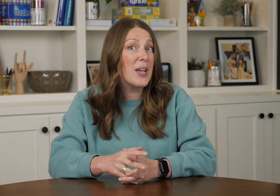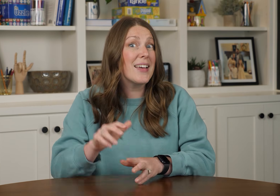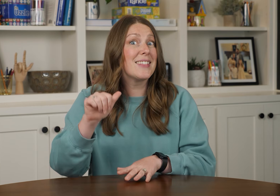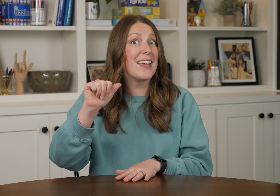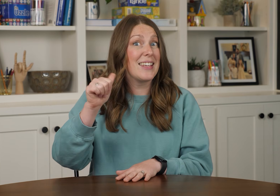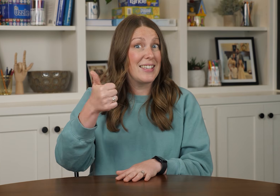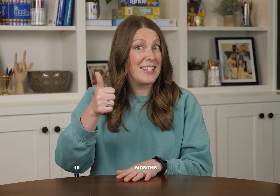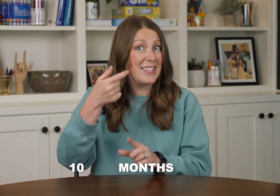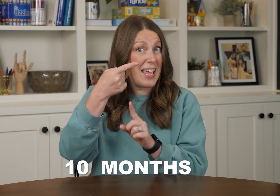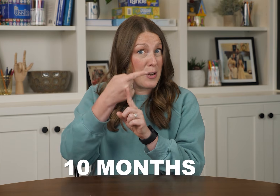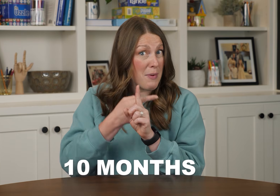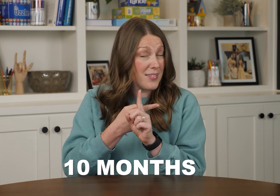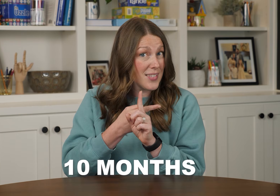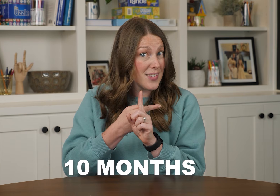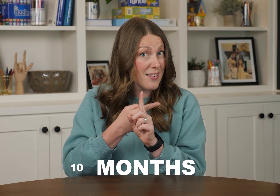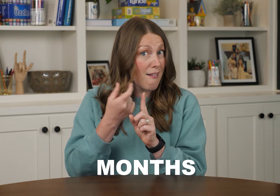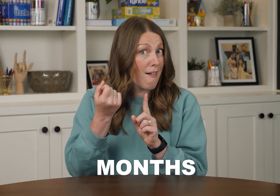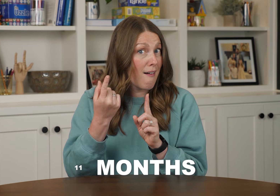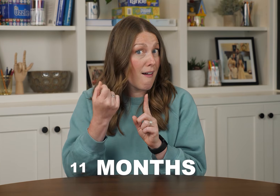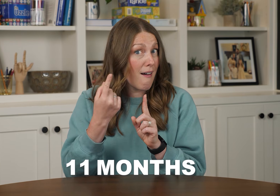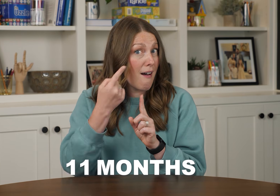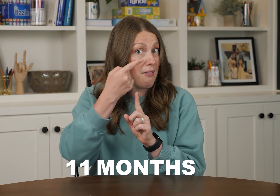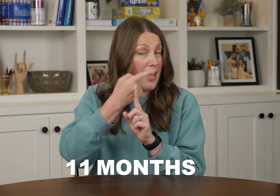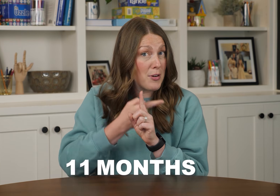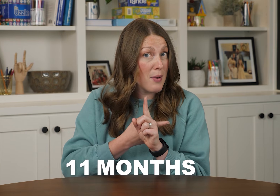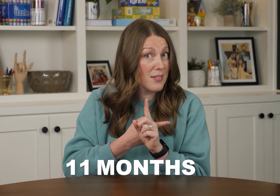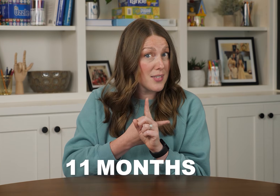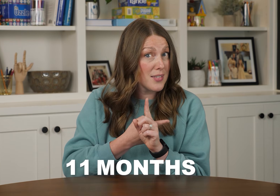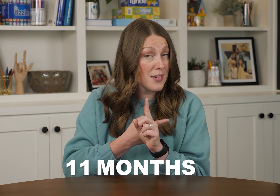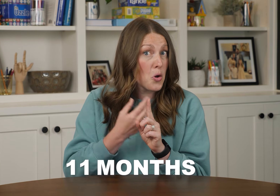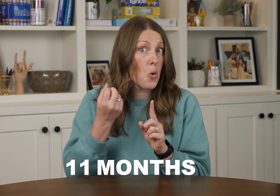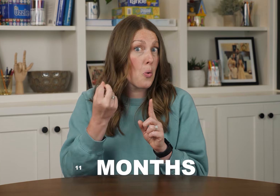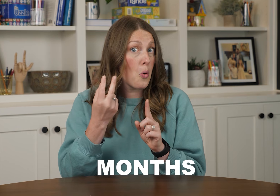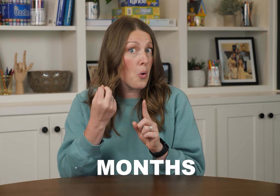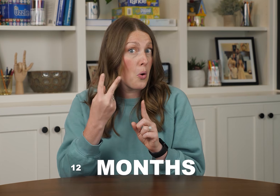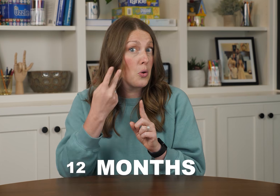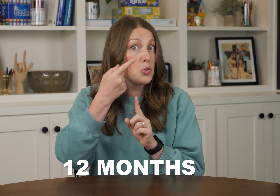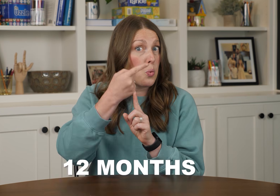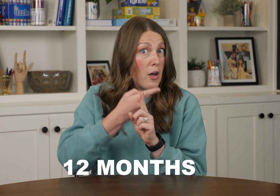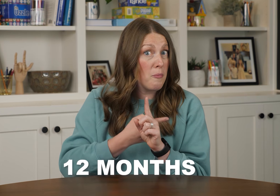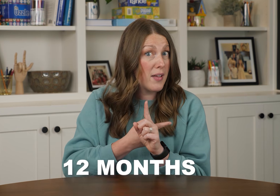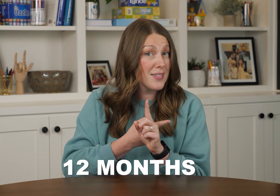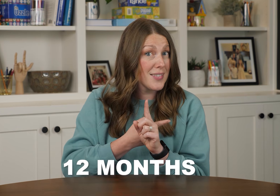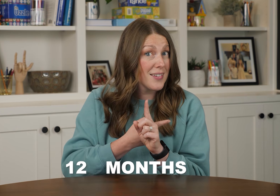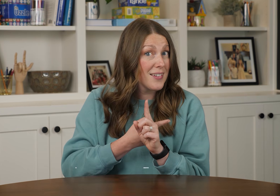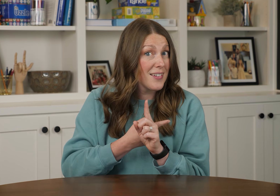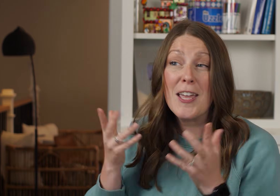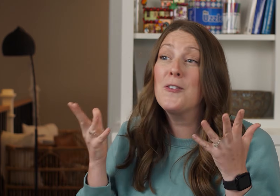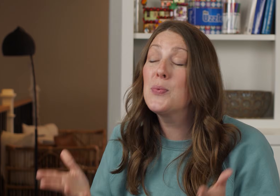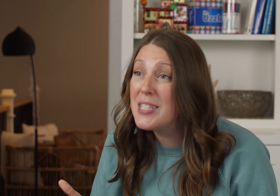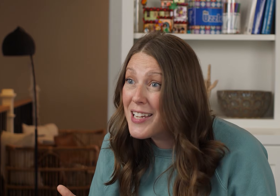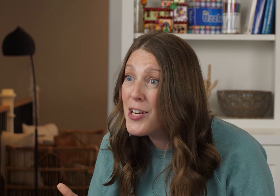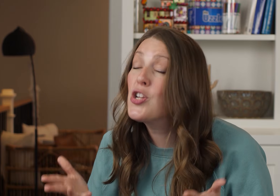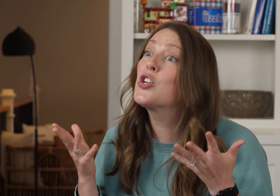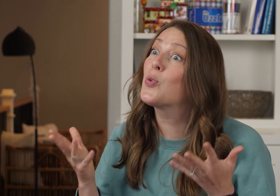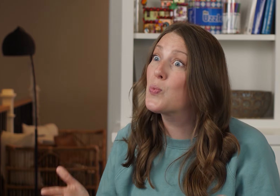guess 10 months? 11 months? 12 months? If you did, you're